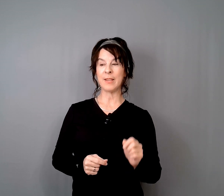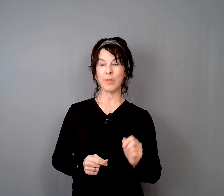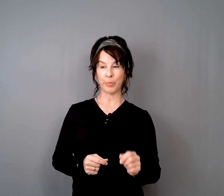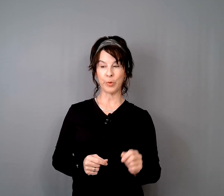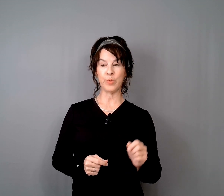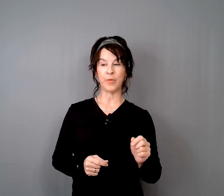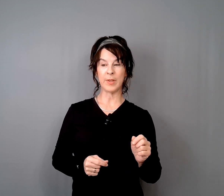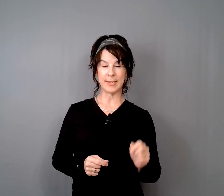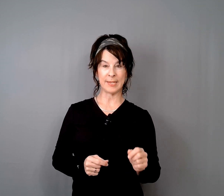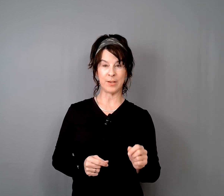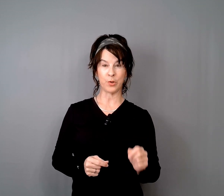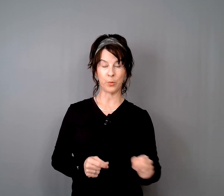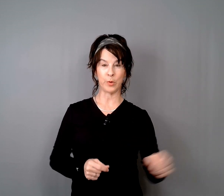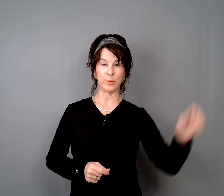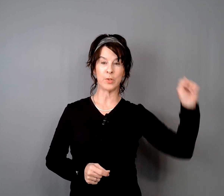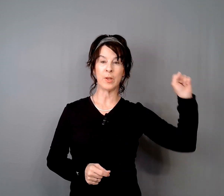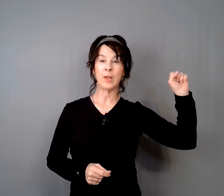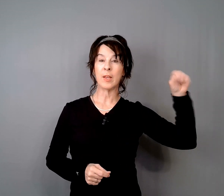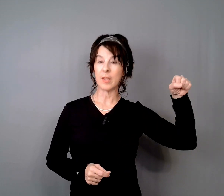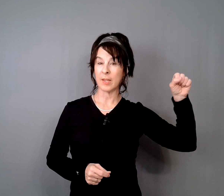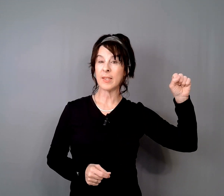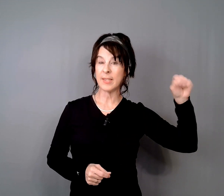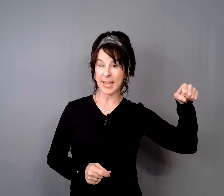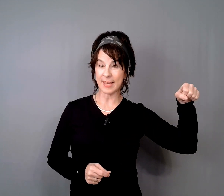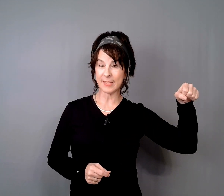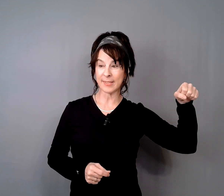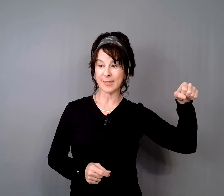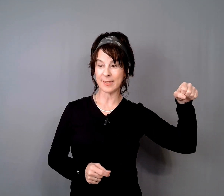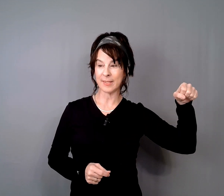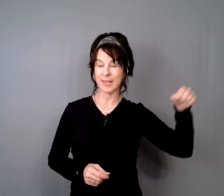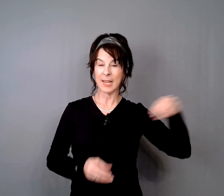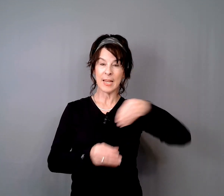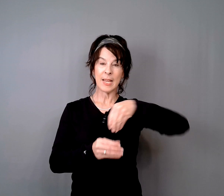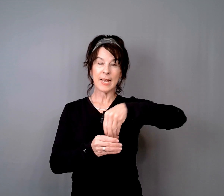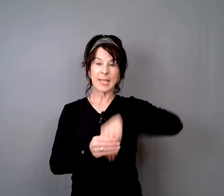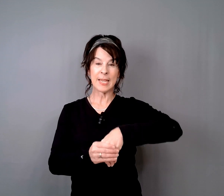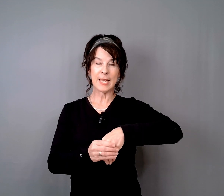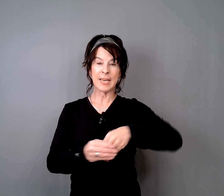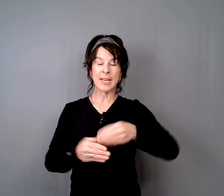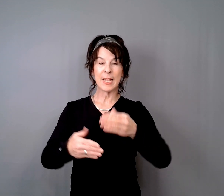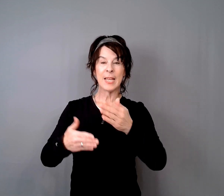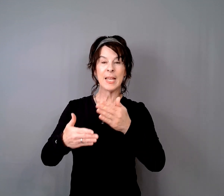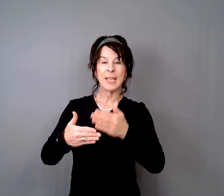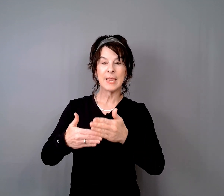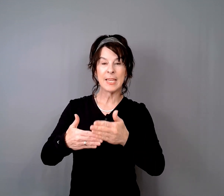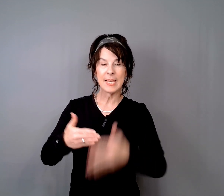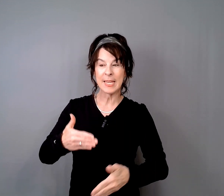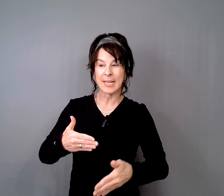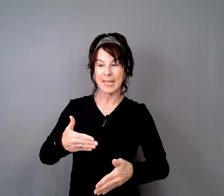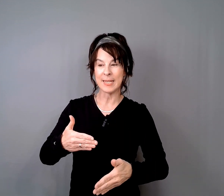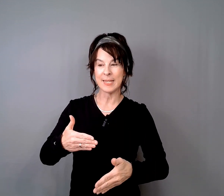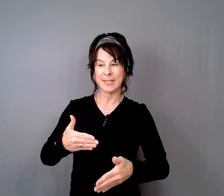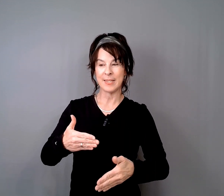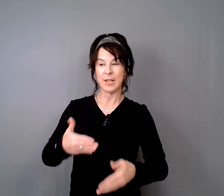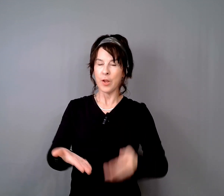the proof is in your wounds. Yes, in the end.